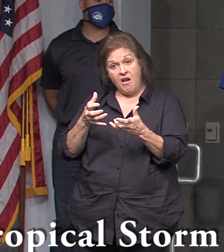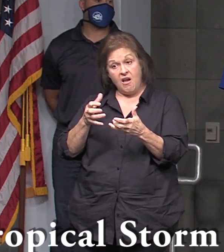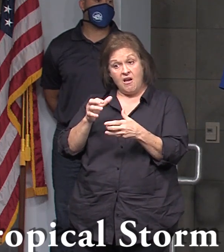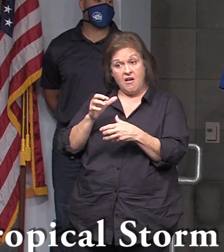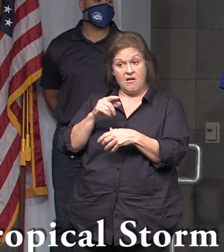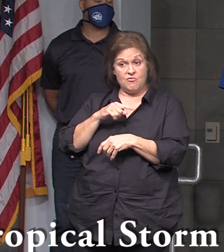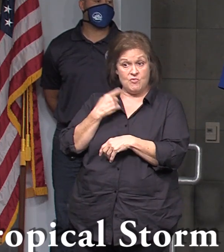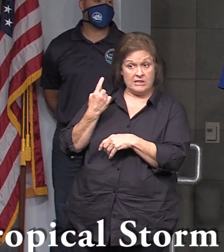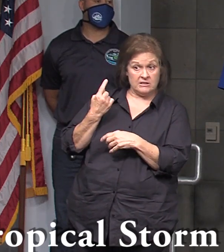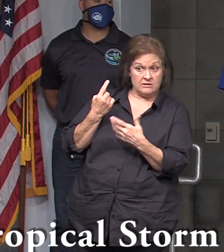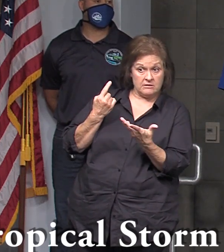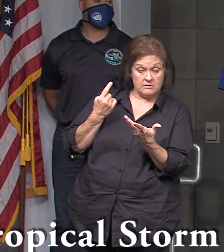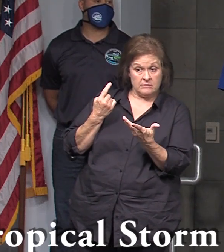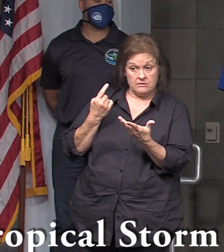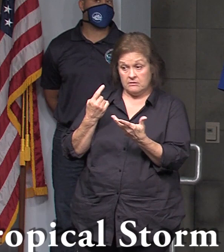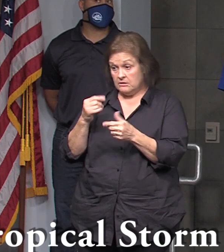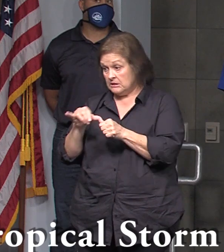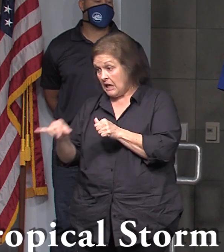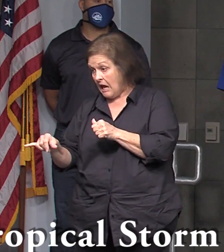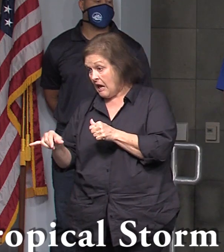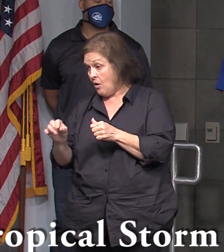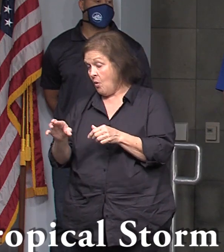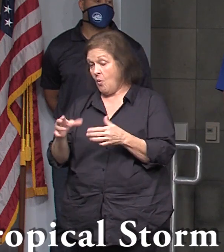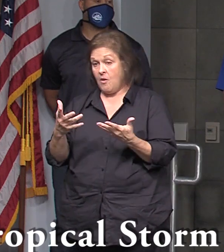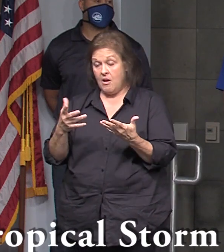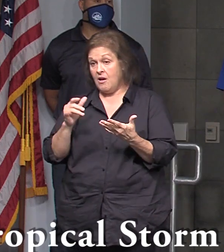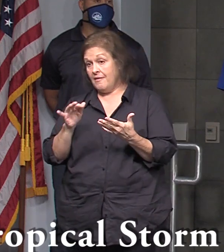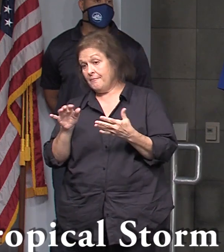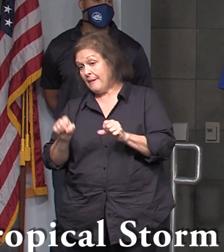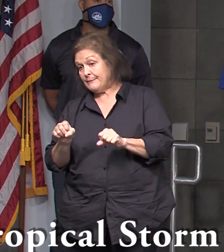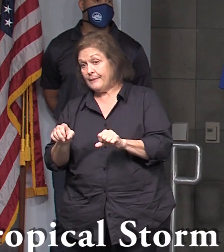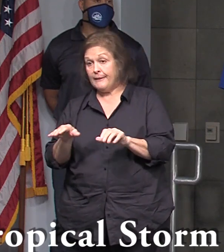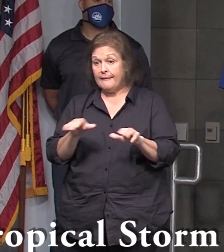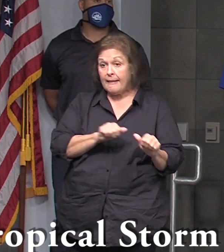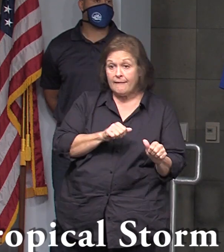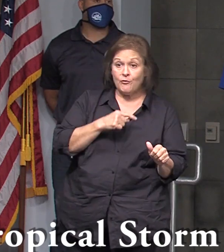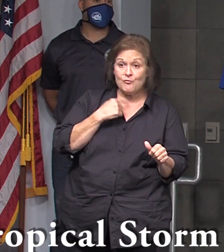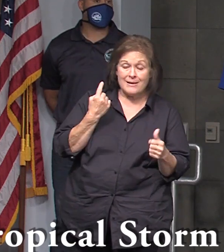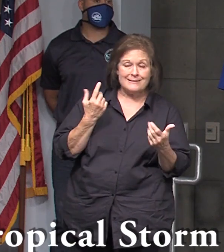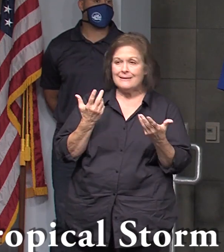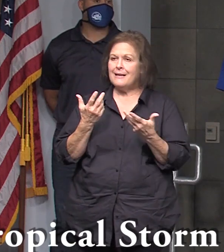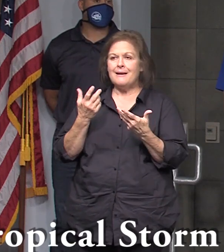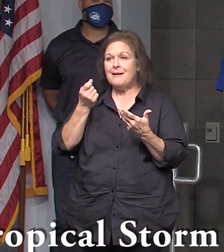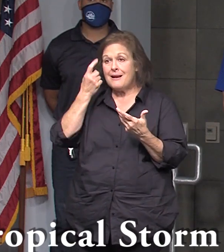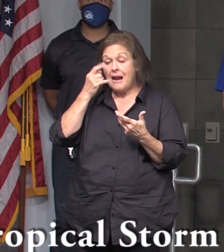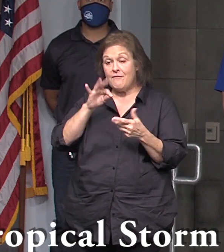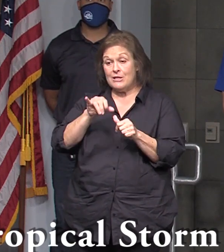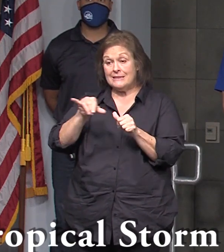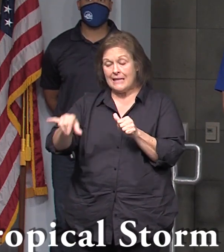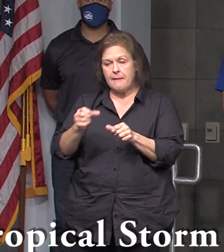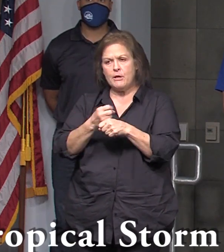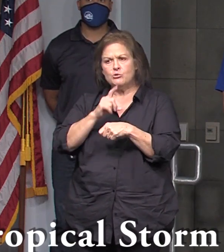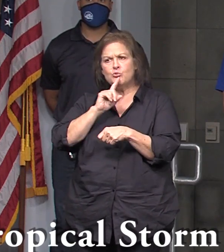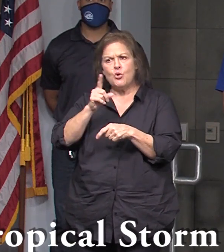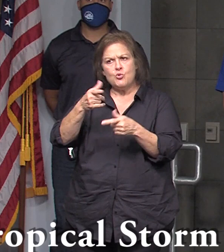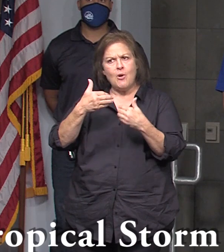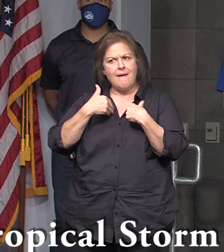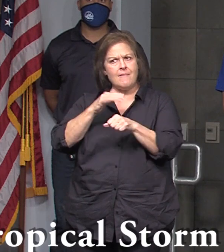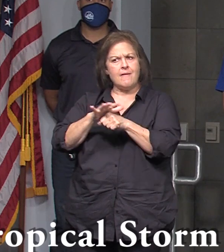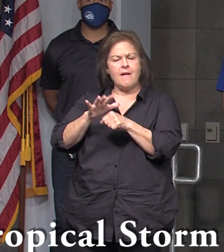know, the risk of leaving too, because there's risk there too. So just have that plan, make sure you have supplies to keep your family safe. But even north of